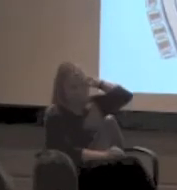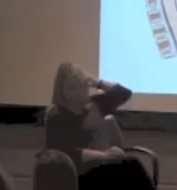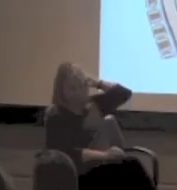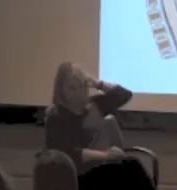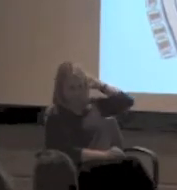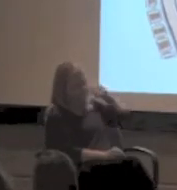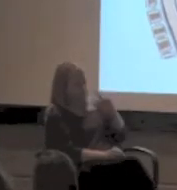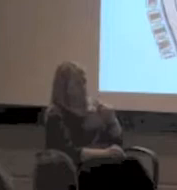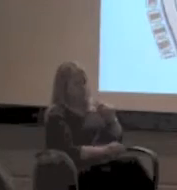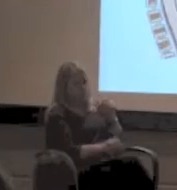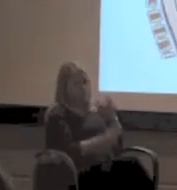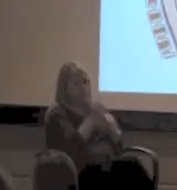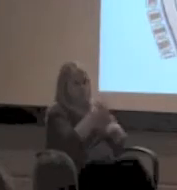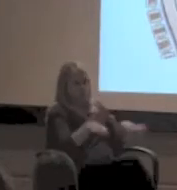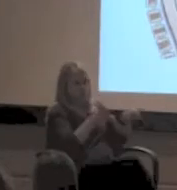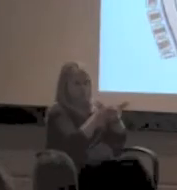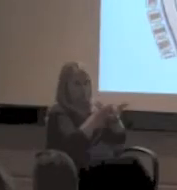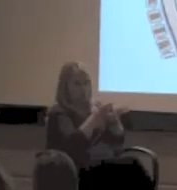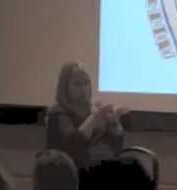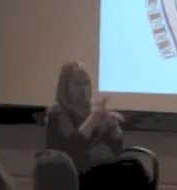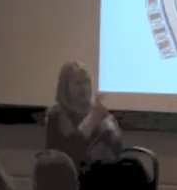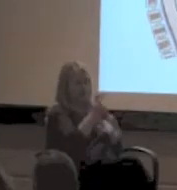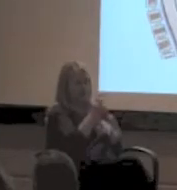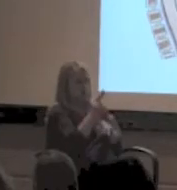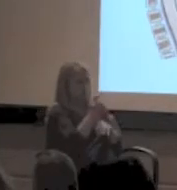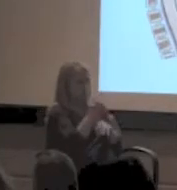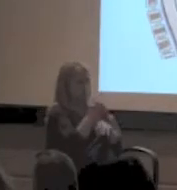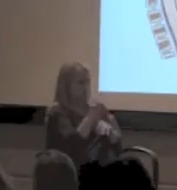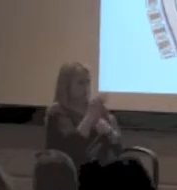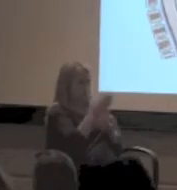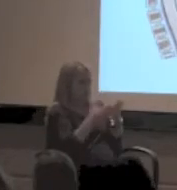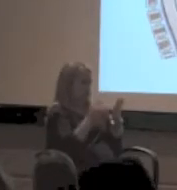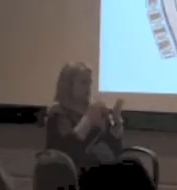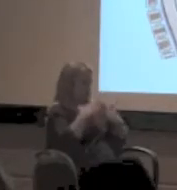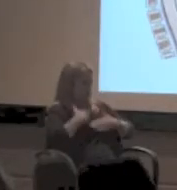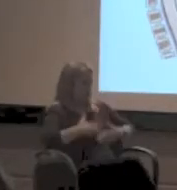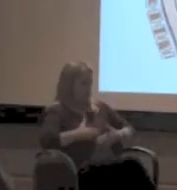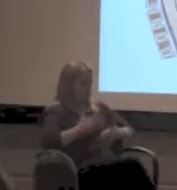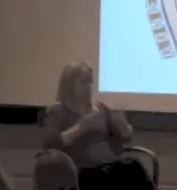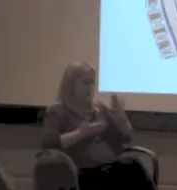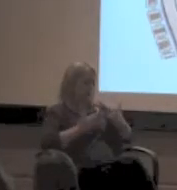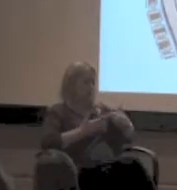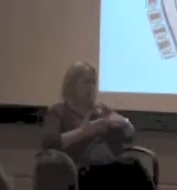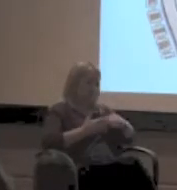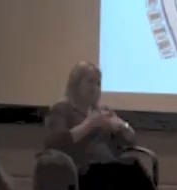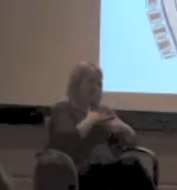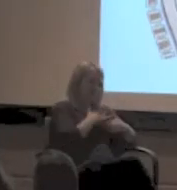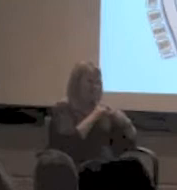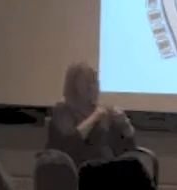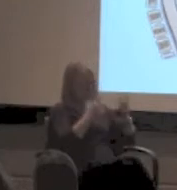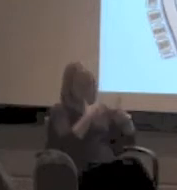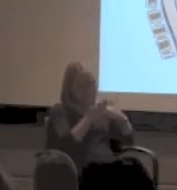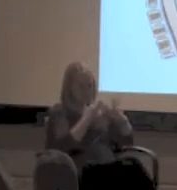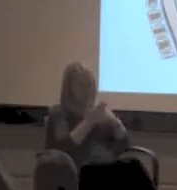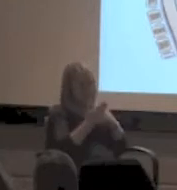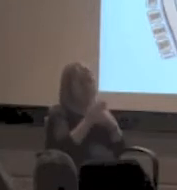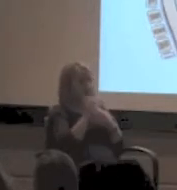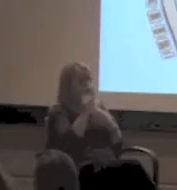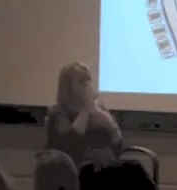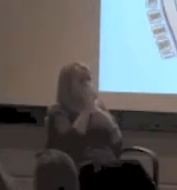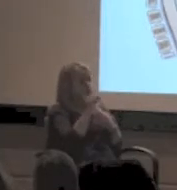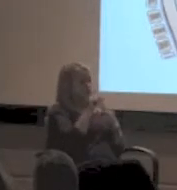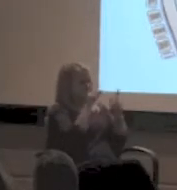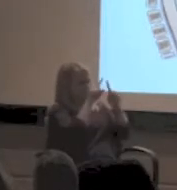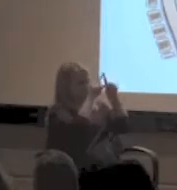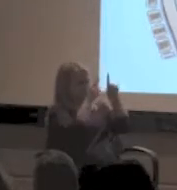Okay, probably the most important venous spot in the body, or maybe the right atrium of the heart. But and then